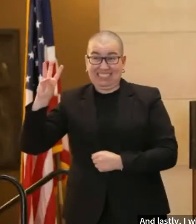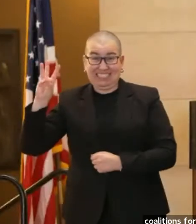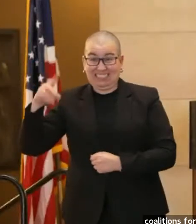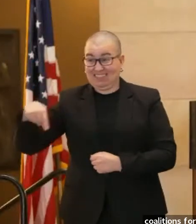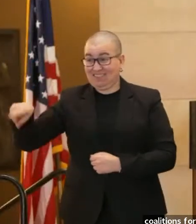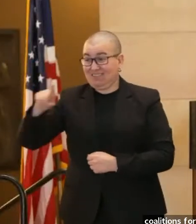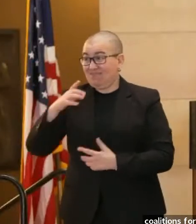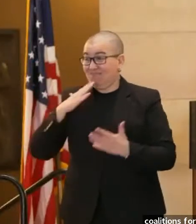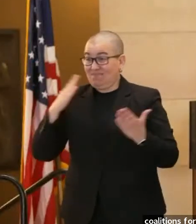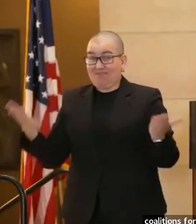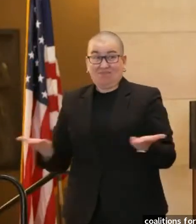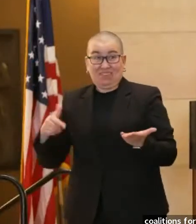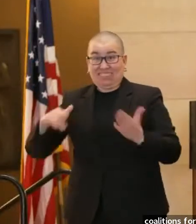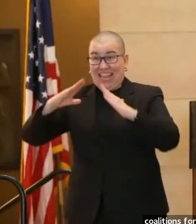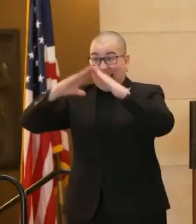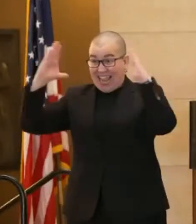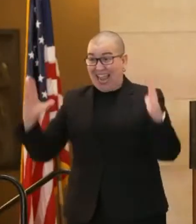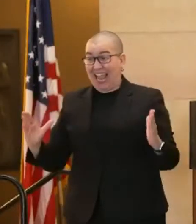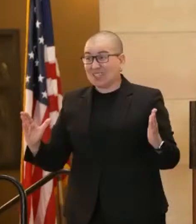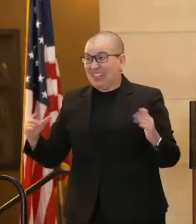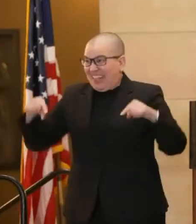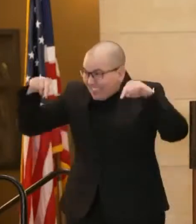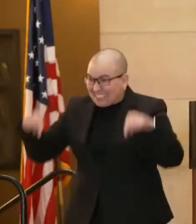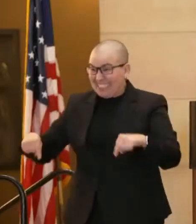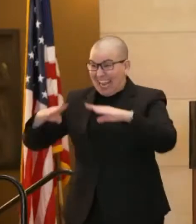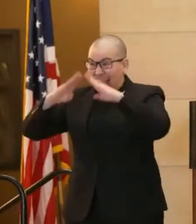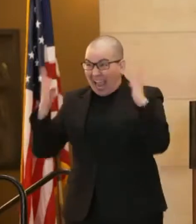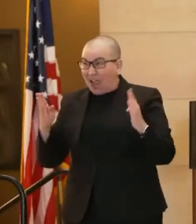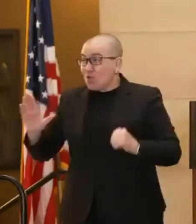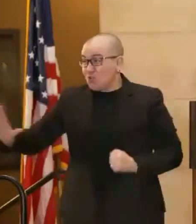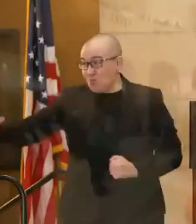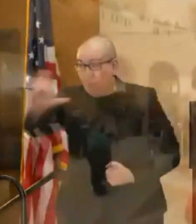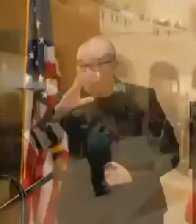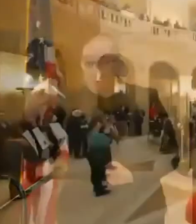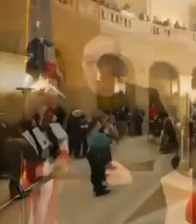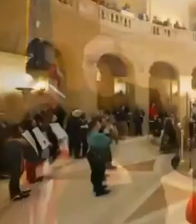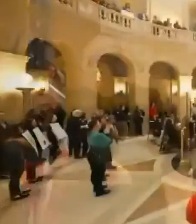house. This is your home.